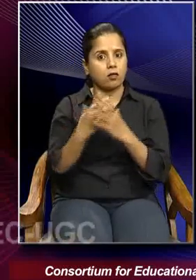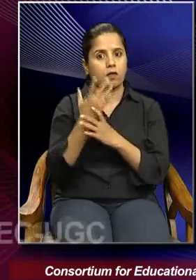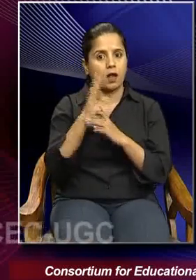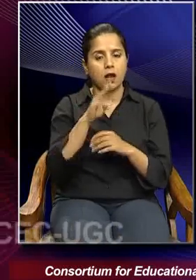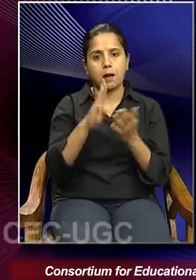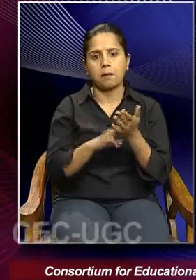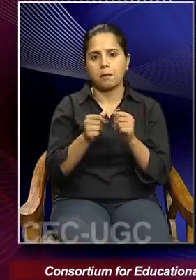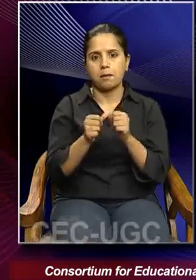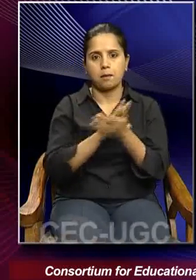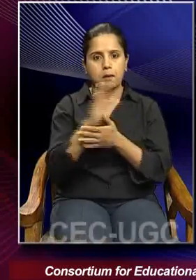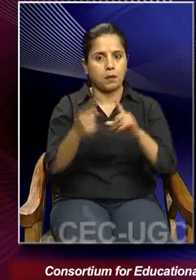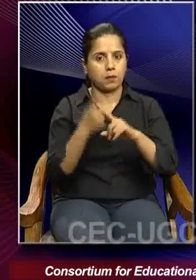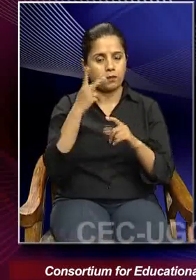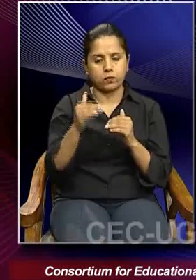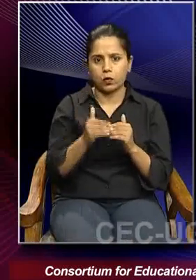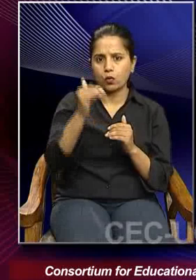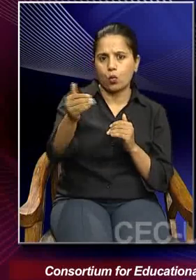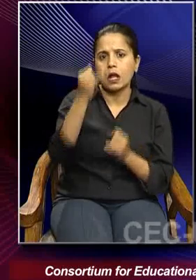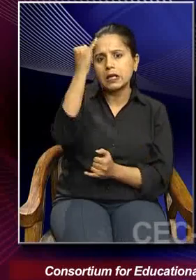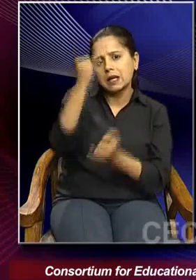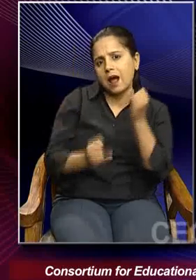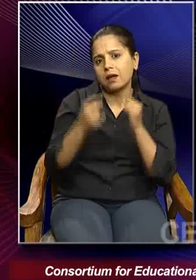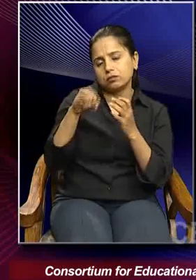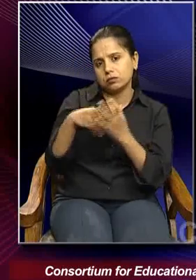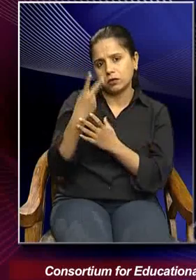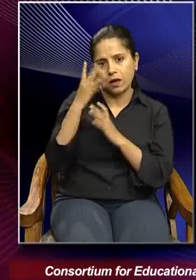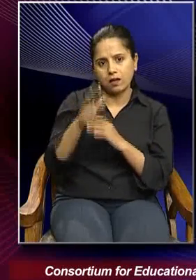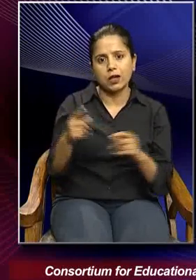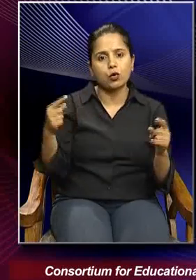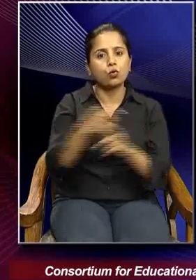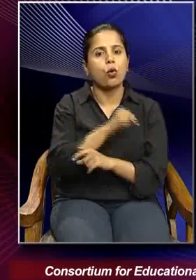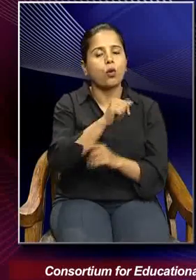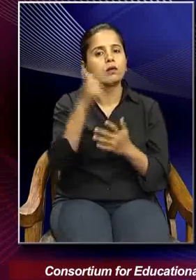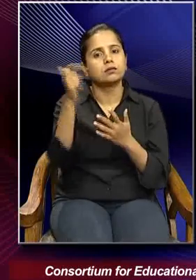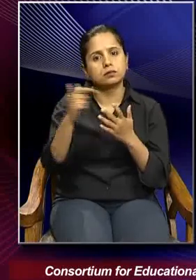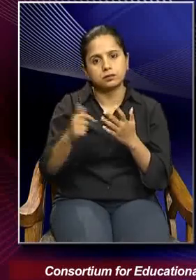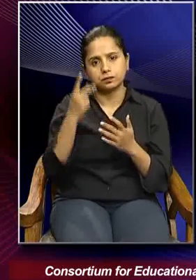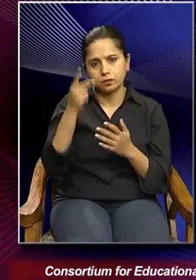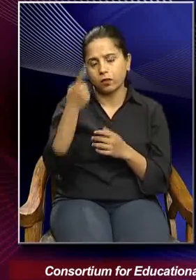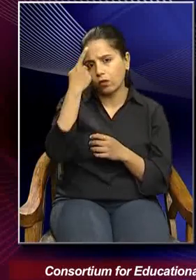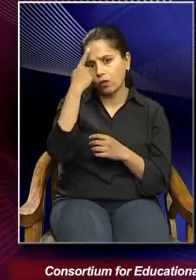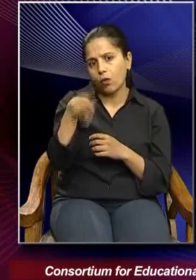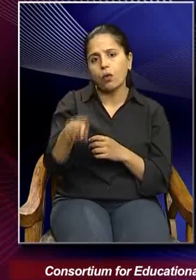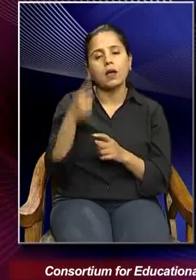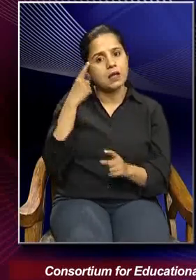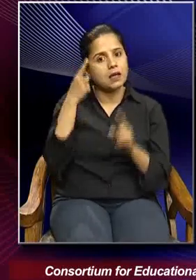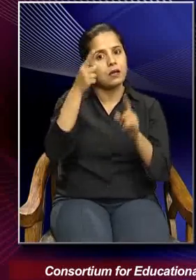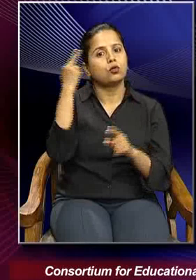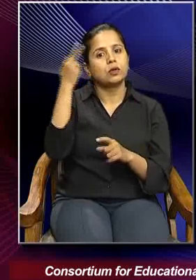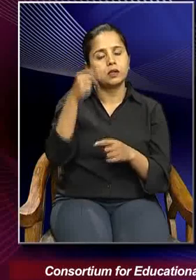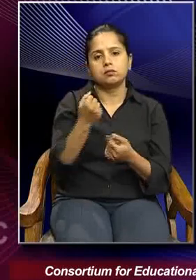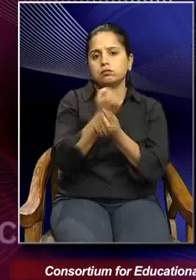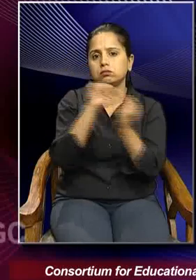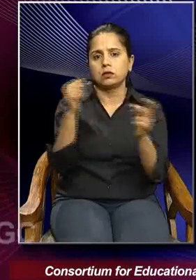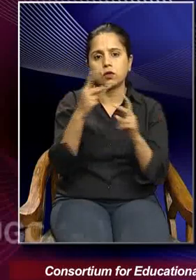Mahat, up to the last evolutes, the gross elements, is for the purpose of